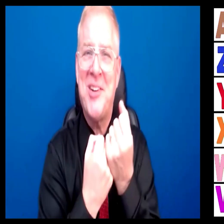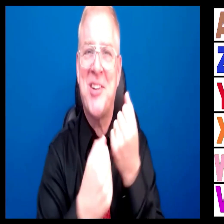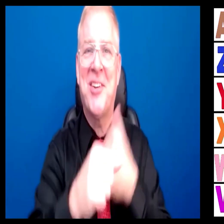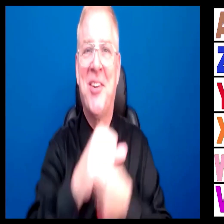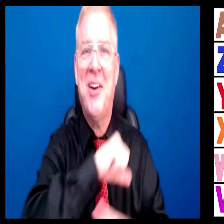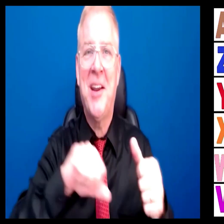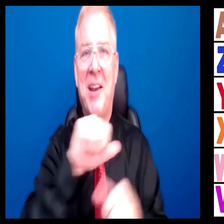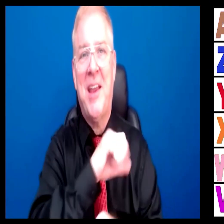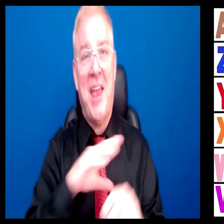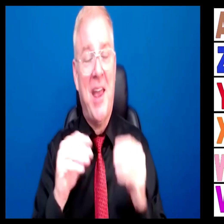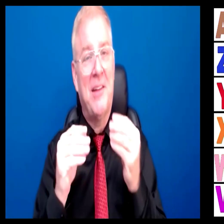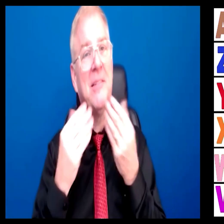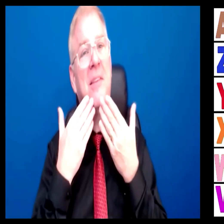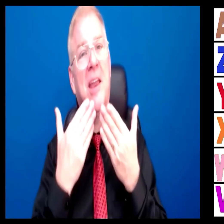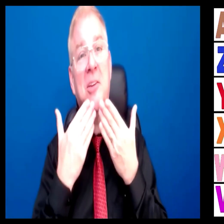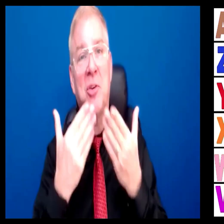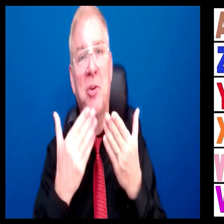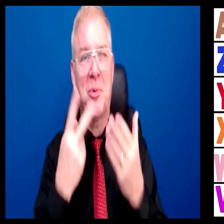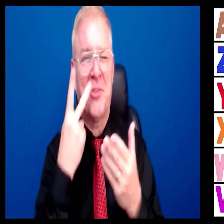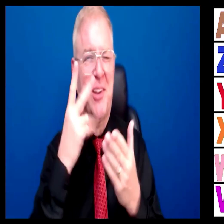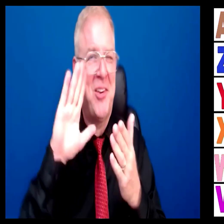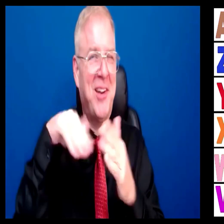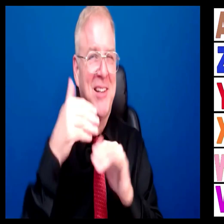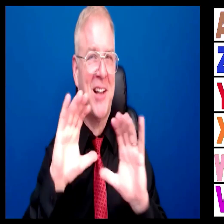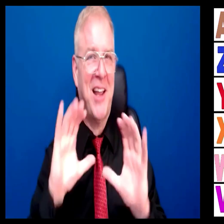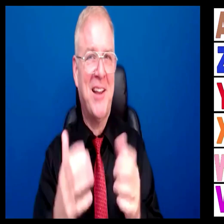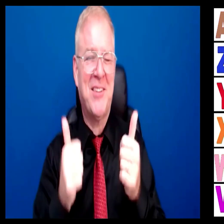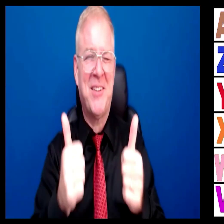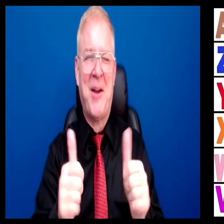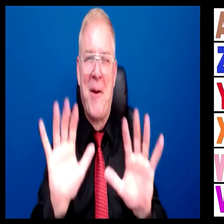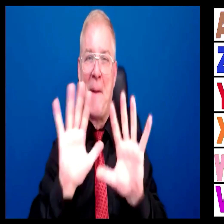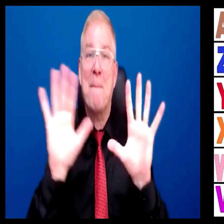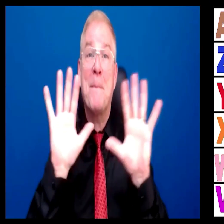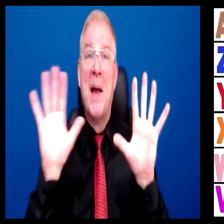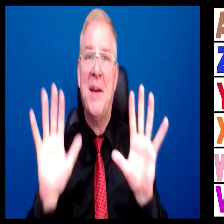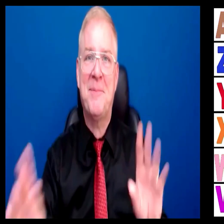support each other. And thank you. We'll see you next class. All right. Bye.